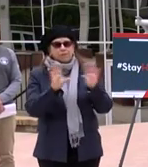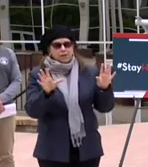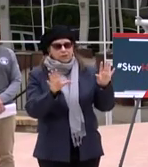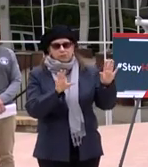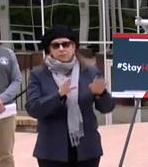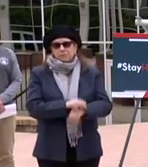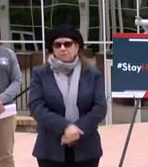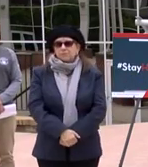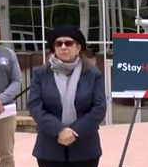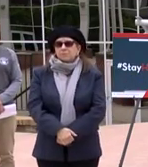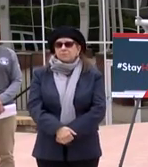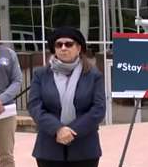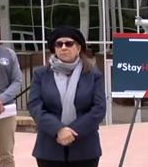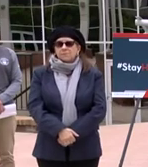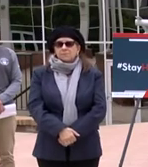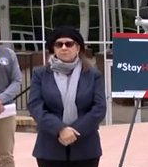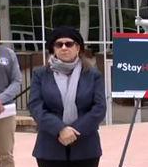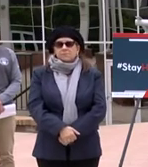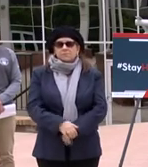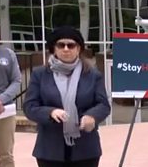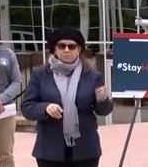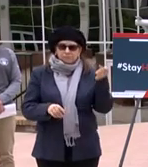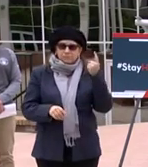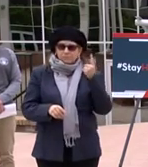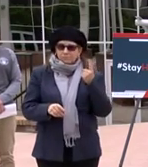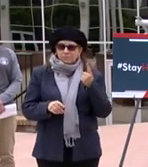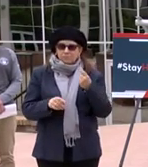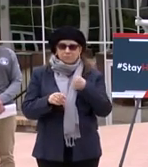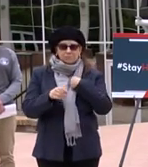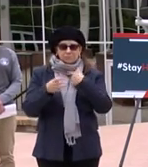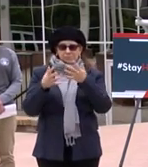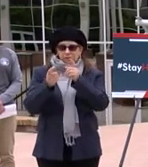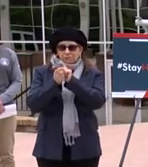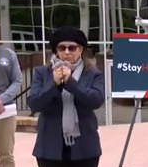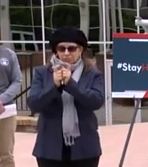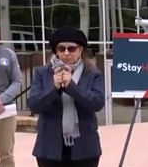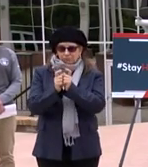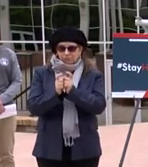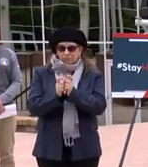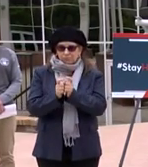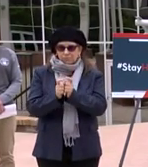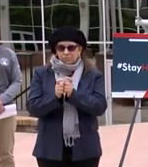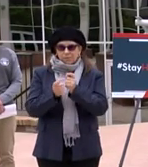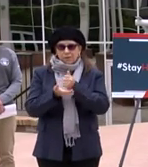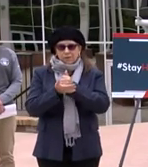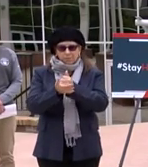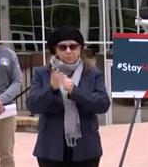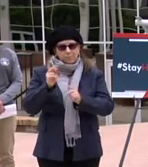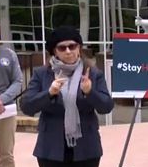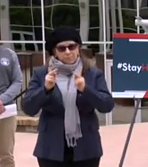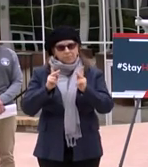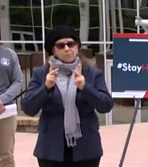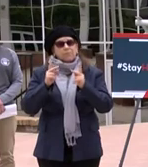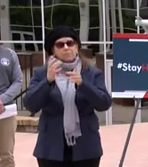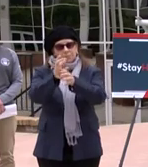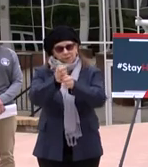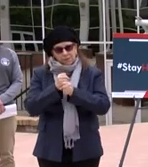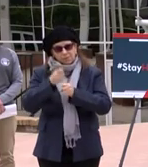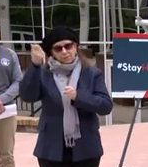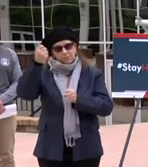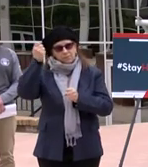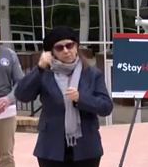think that you recognize that we made some changes to actually help people get benefits sooner. But